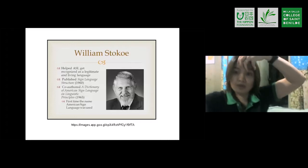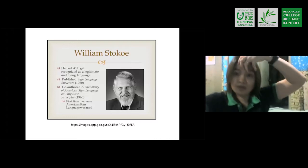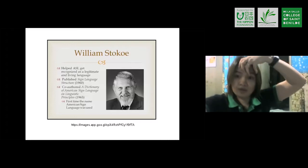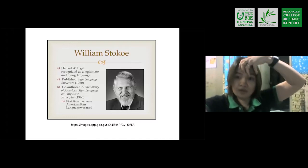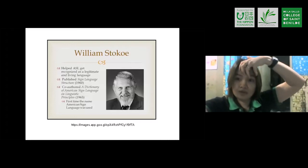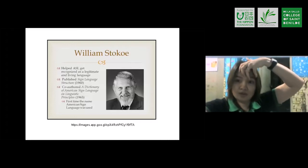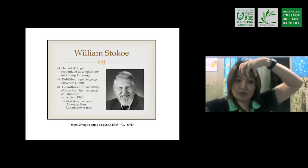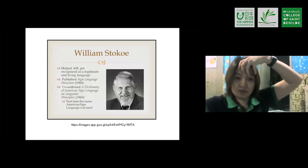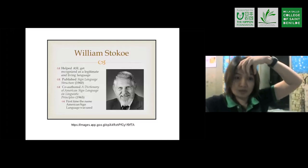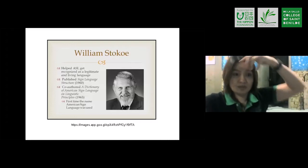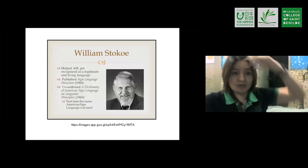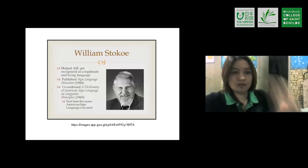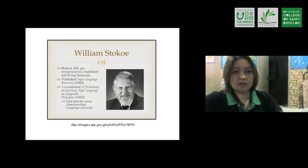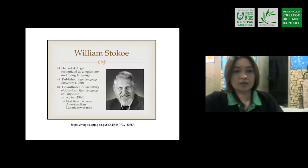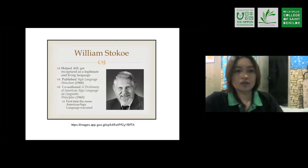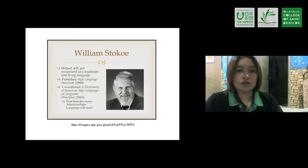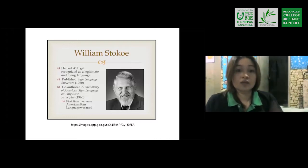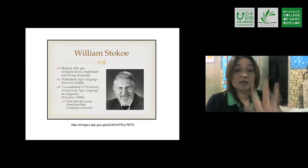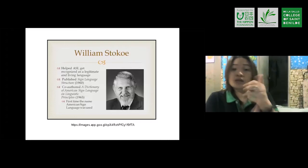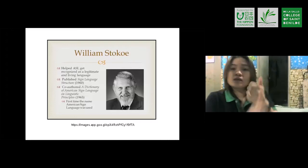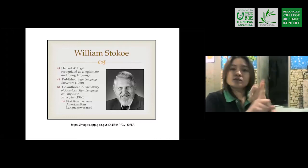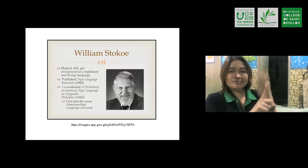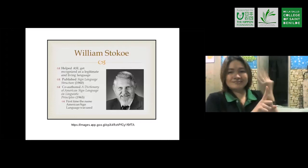William Stokey,